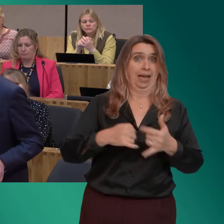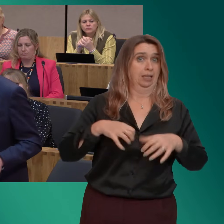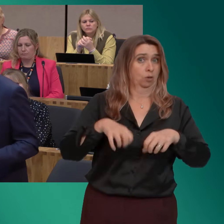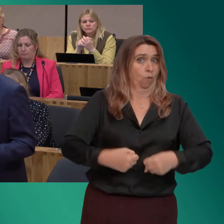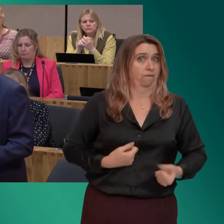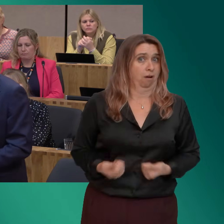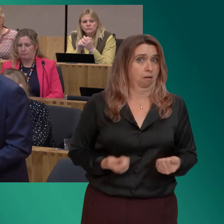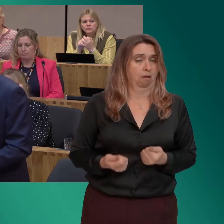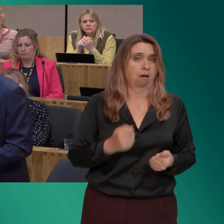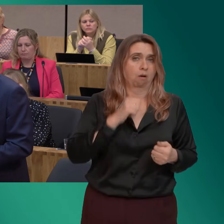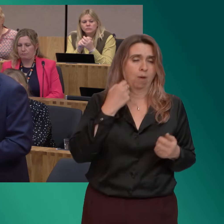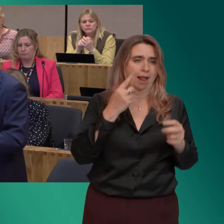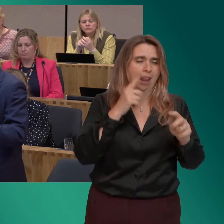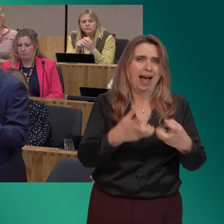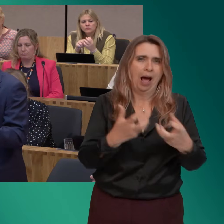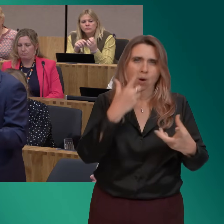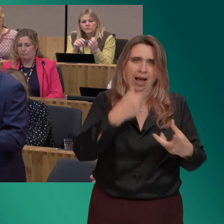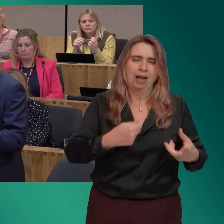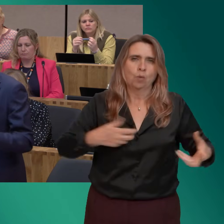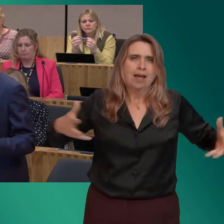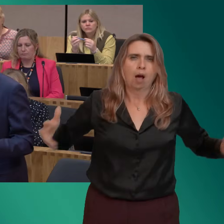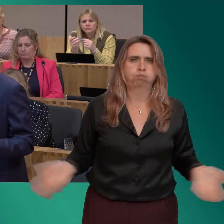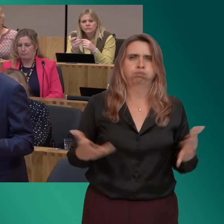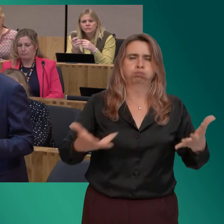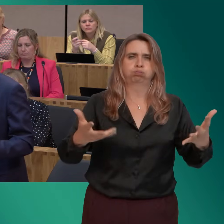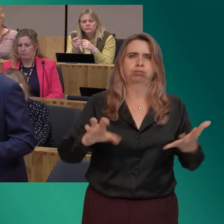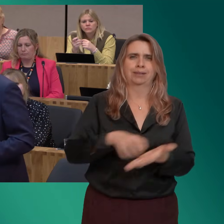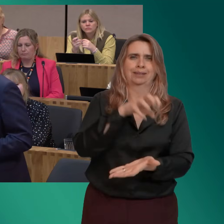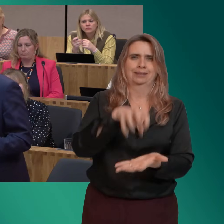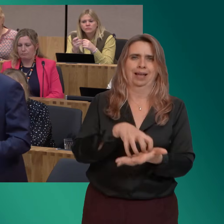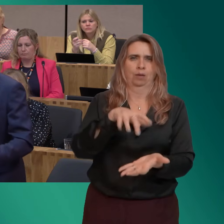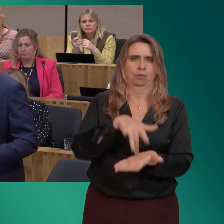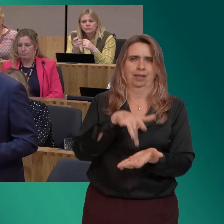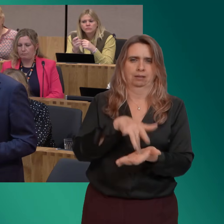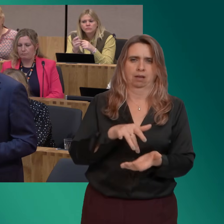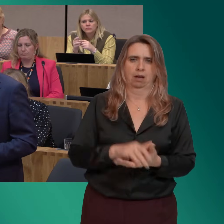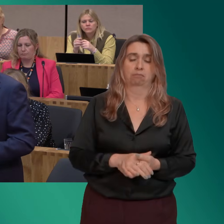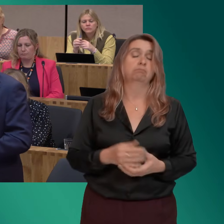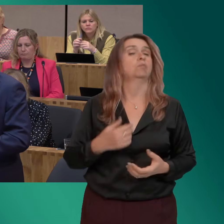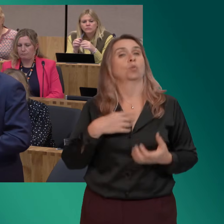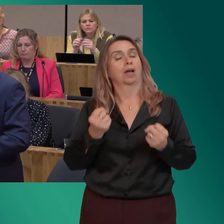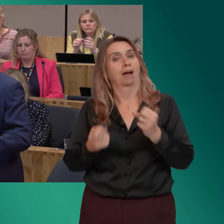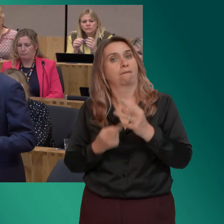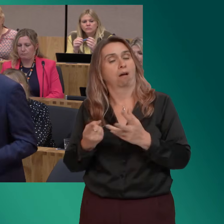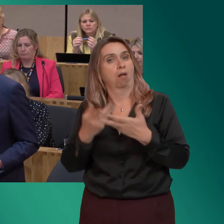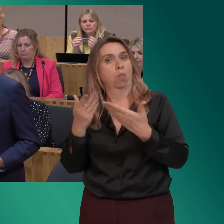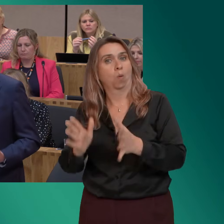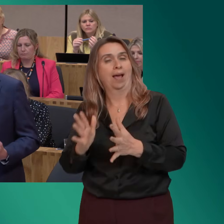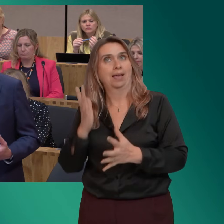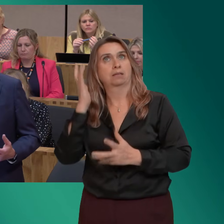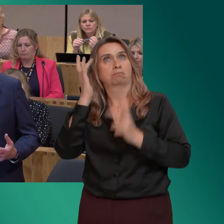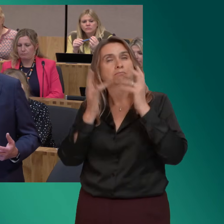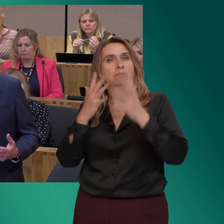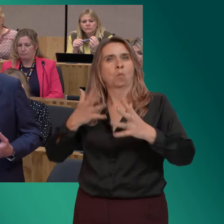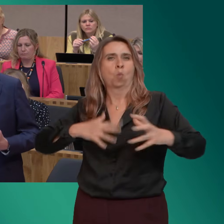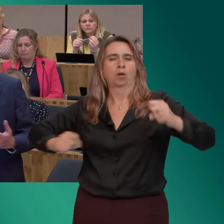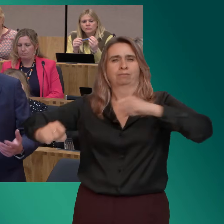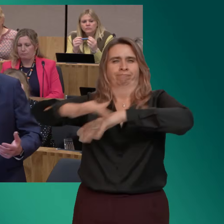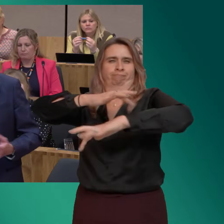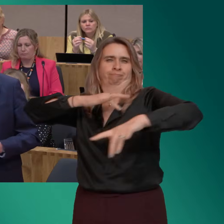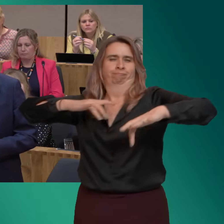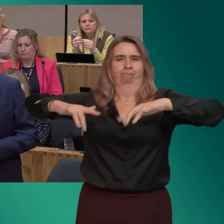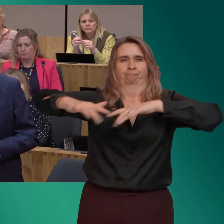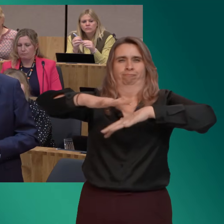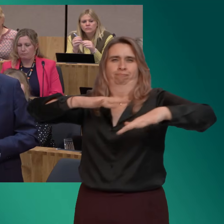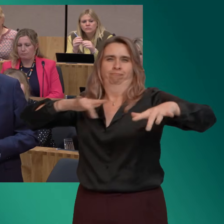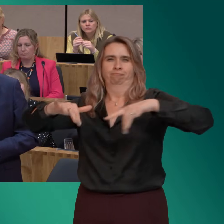support high street regeneration. But we have to put it in a wider context as well. There are other measures that we're determined to take to create a new vibrancy on our high streets, including